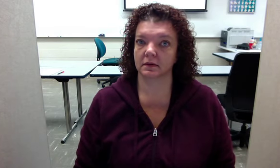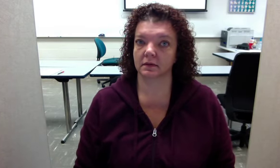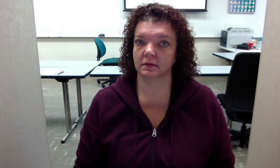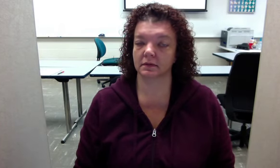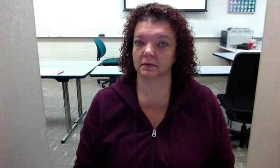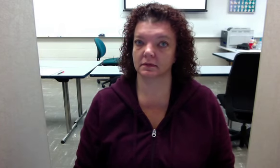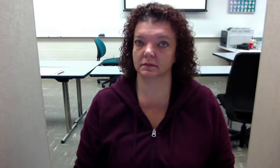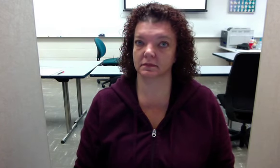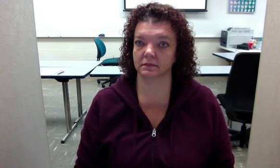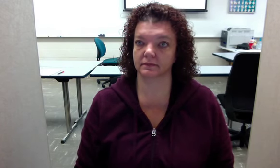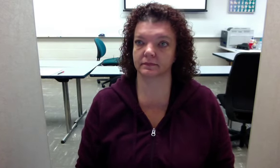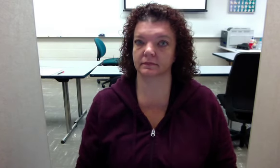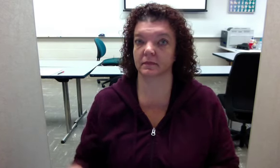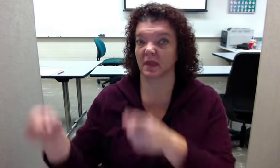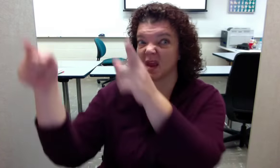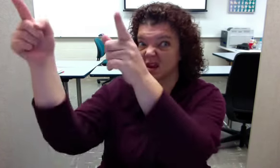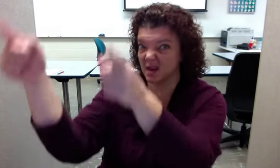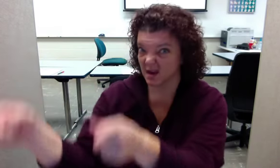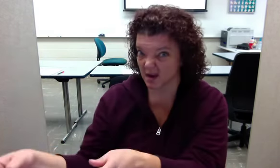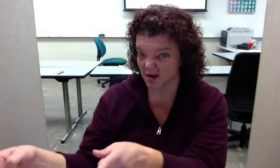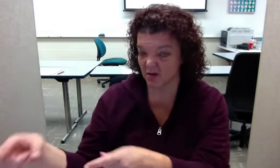And we have Washington's problems.